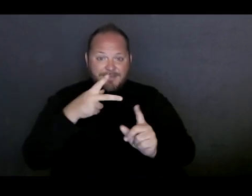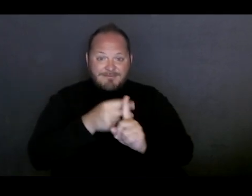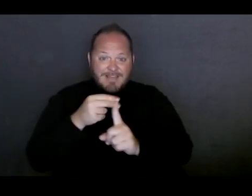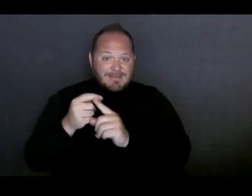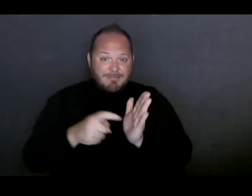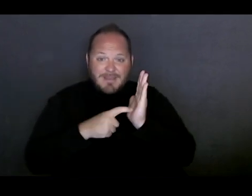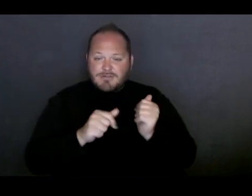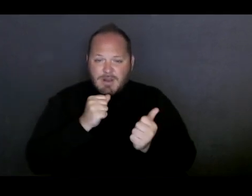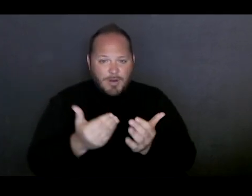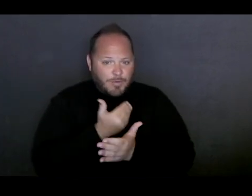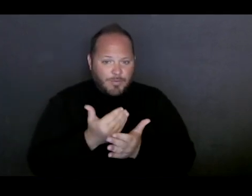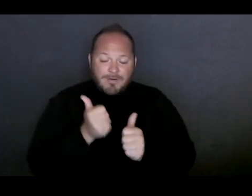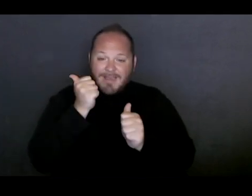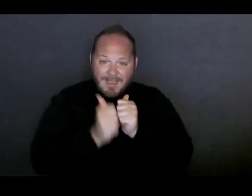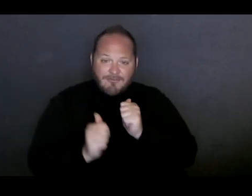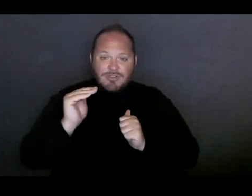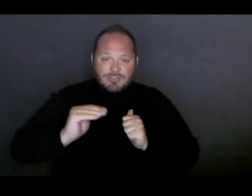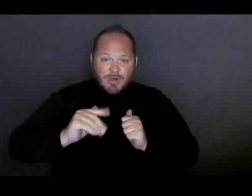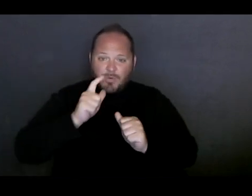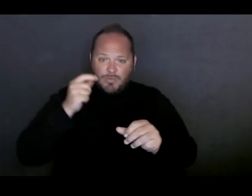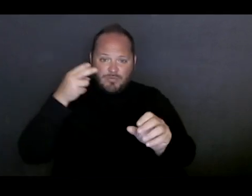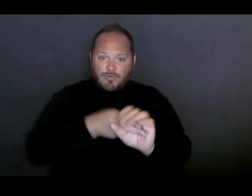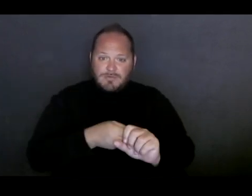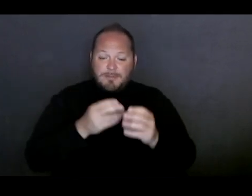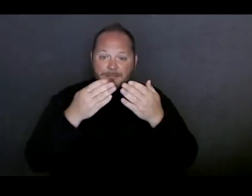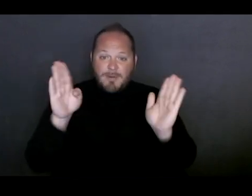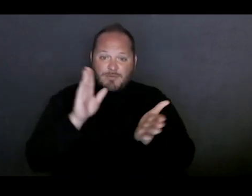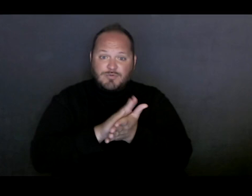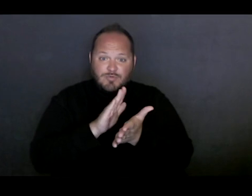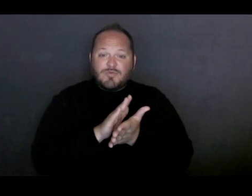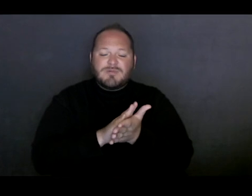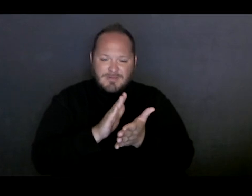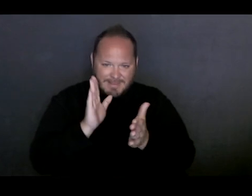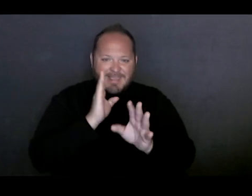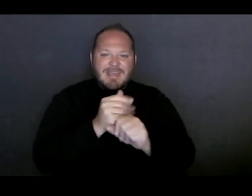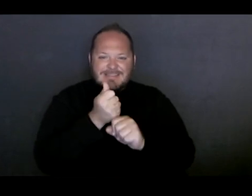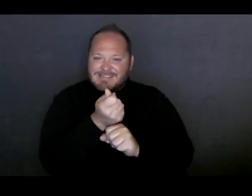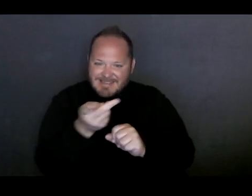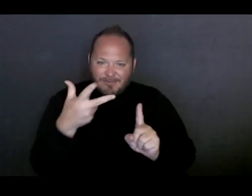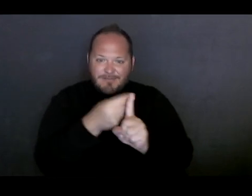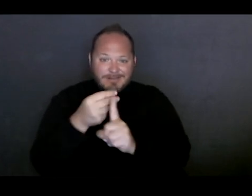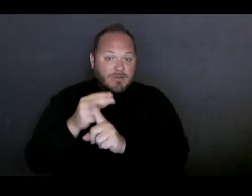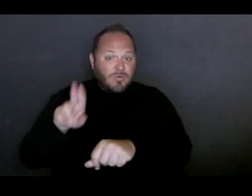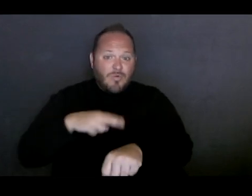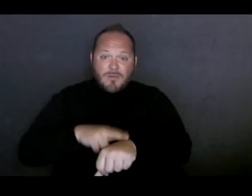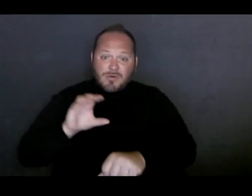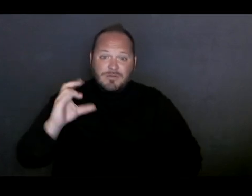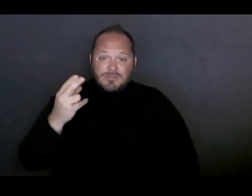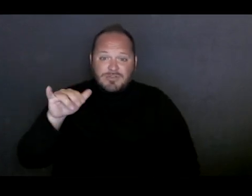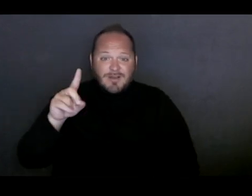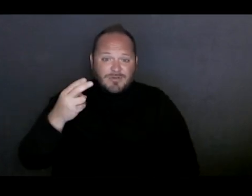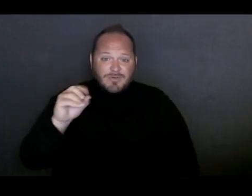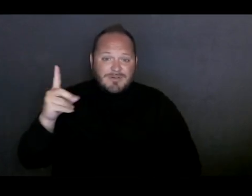school um, gets a series of vaccines, normal childhood vaccines just to enroll in kindergarten or first